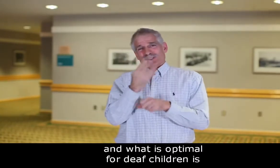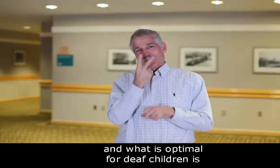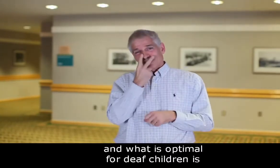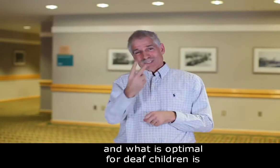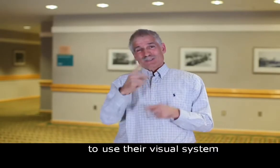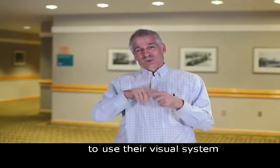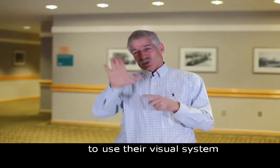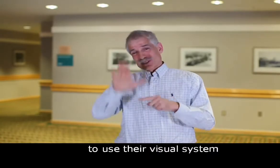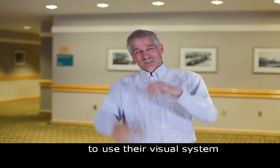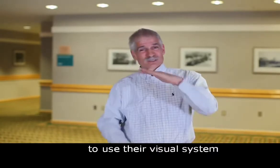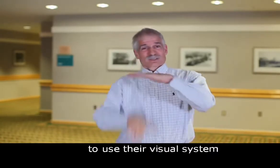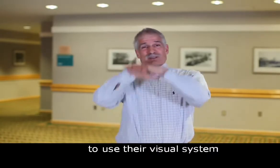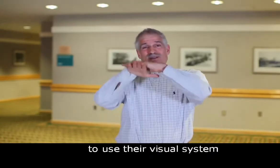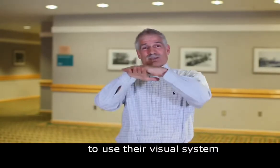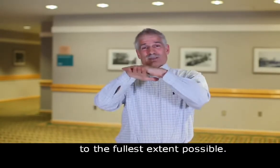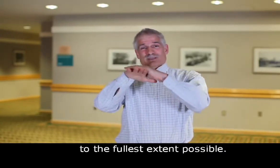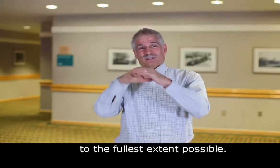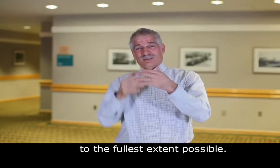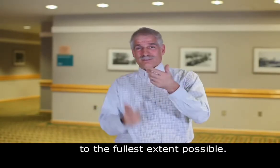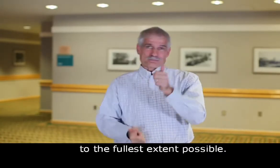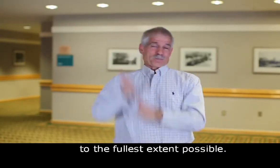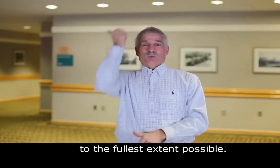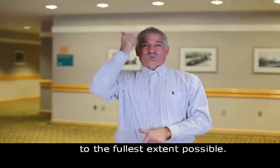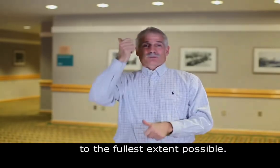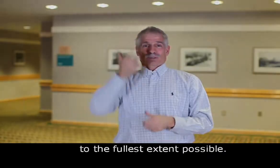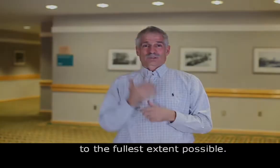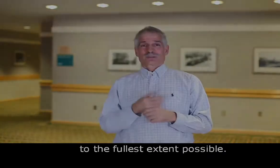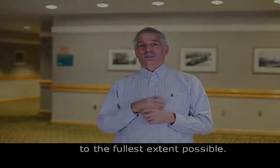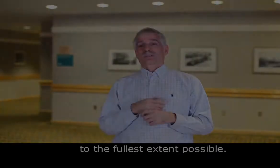is to use their visual system to the fullest extent possible.